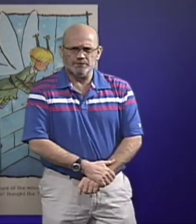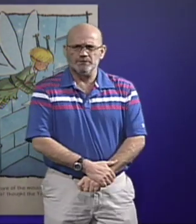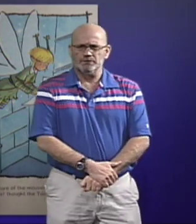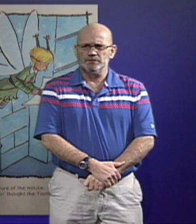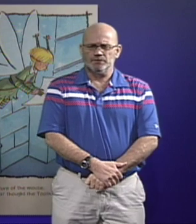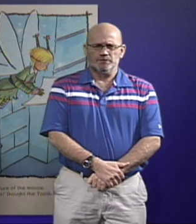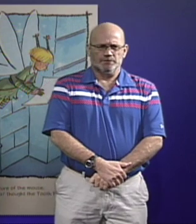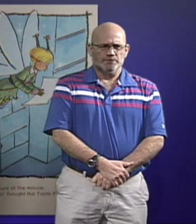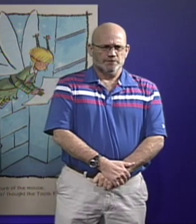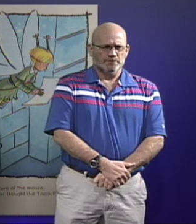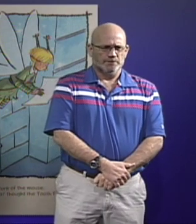angry.